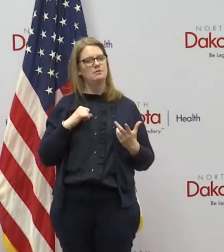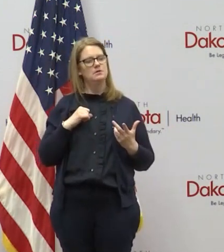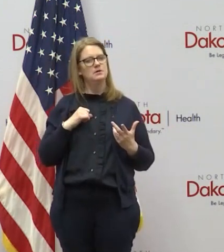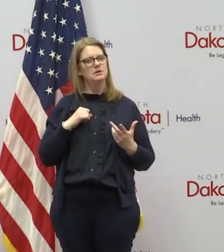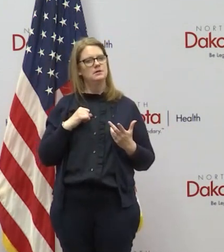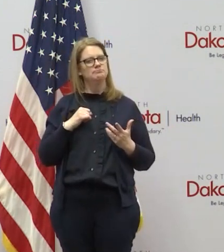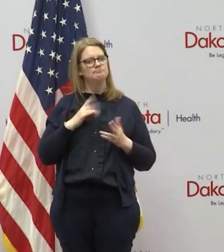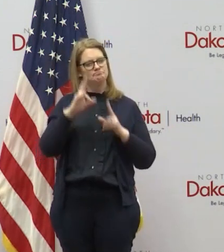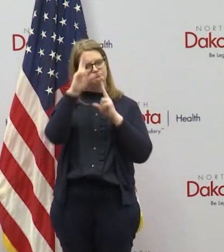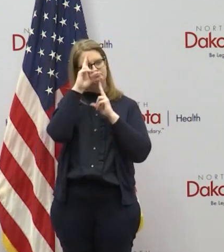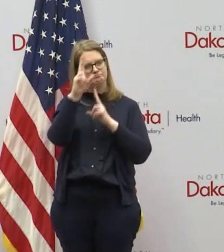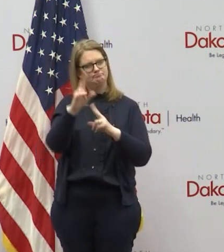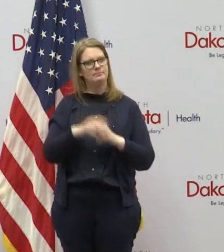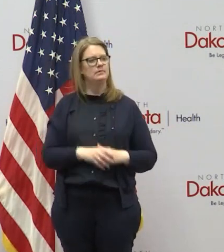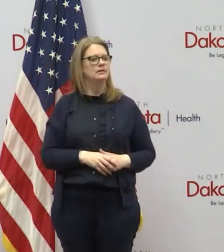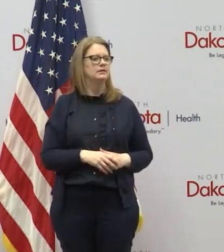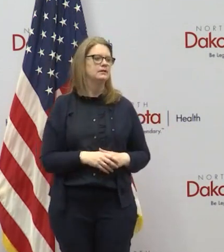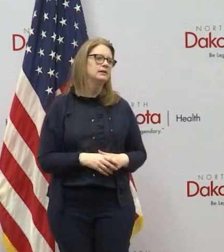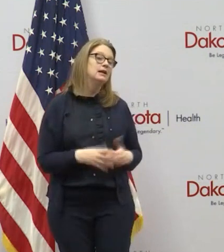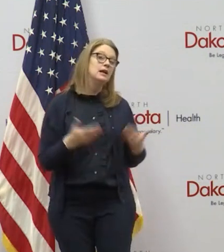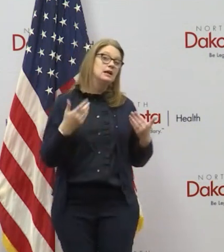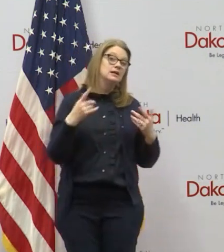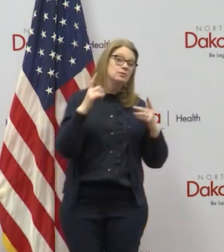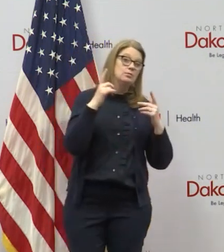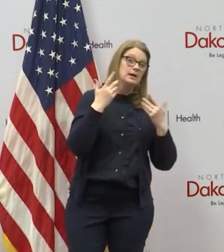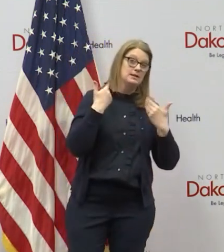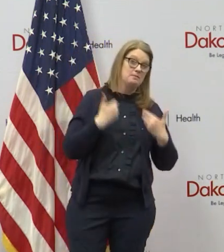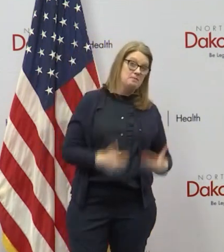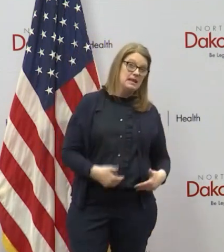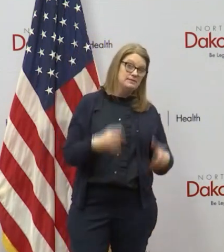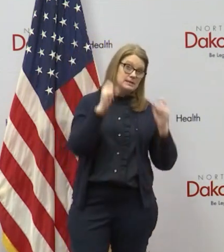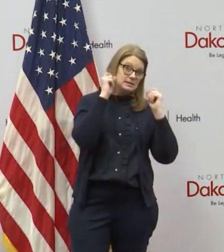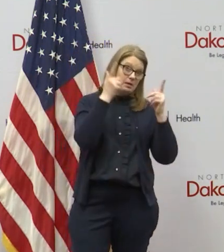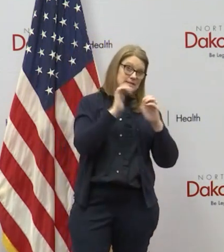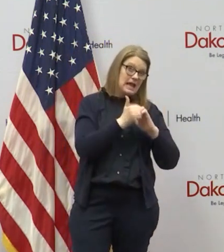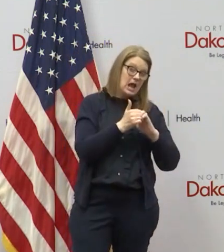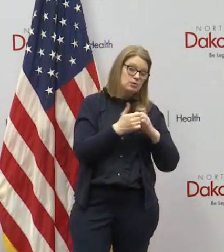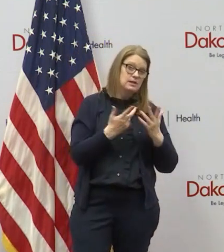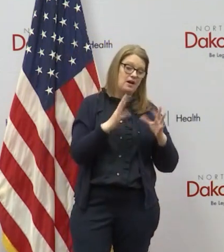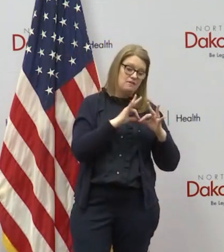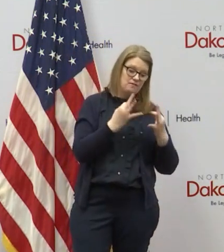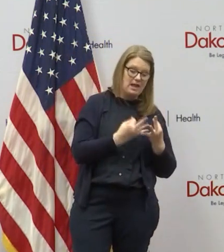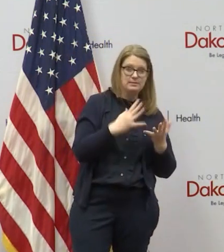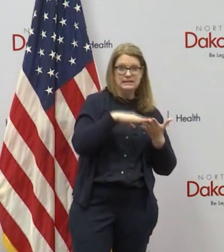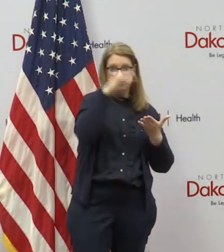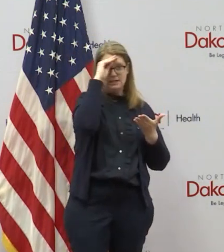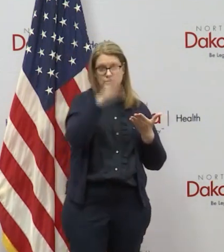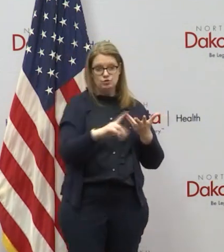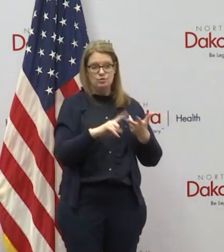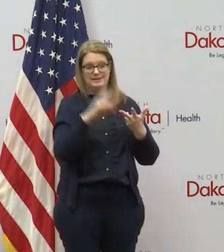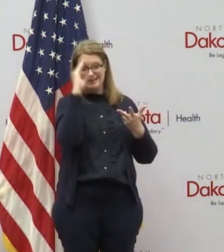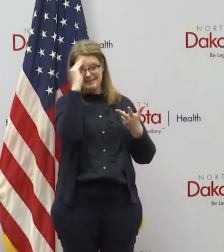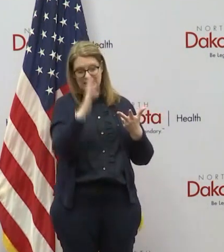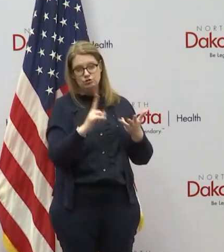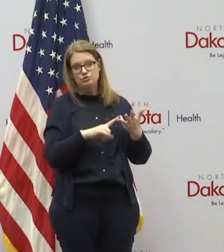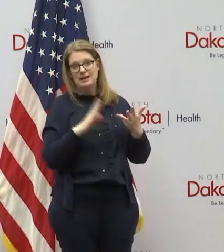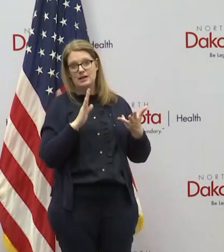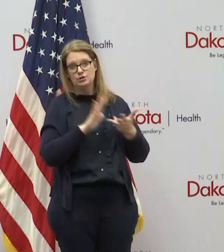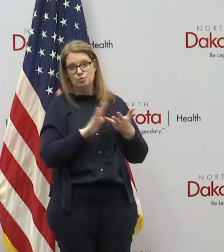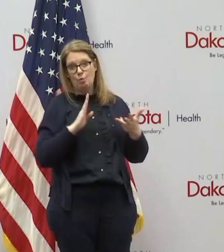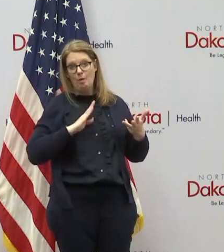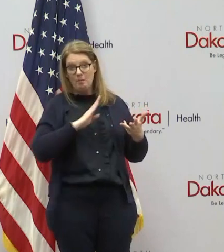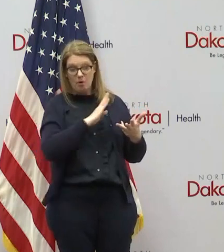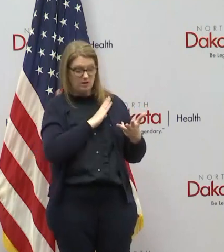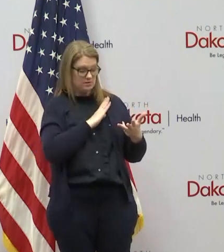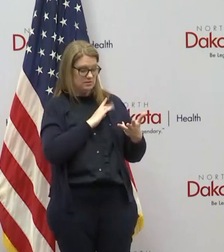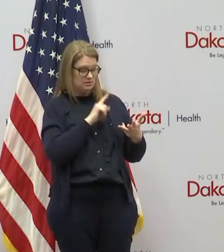more. What has surprised me, I guess, would be the way that our families, our students, and our teachers, and our school boards